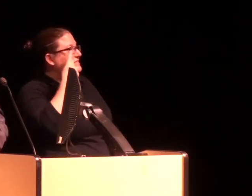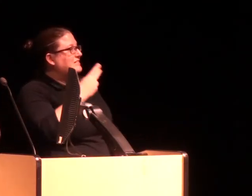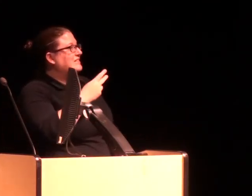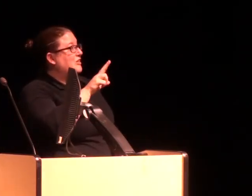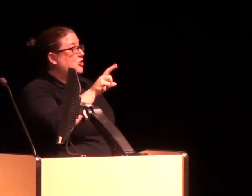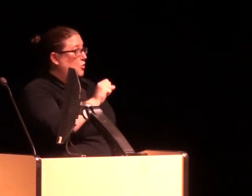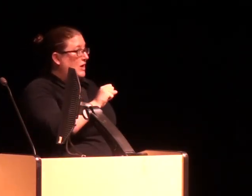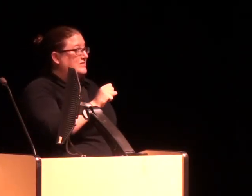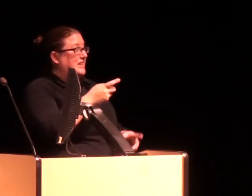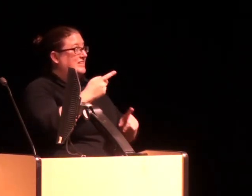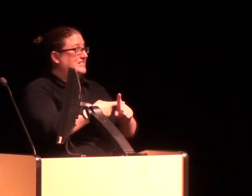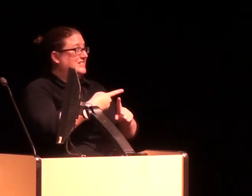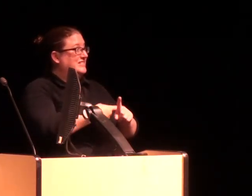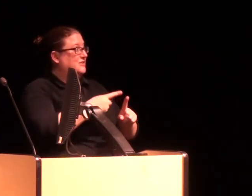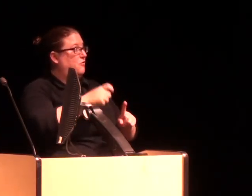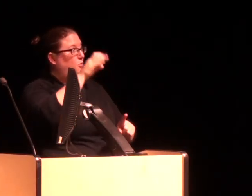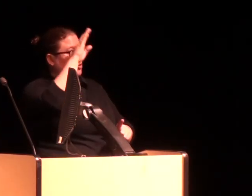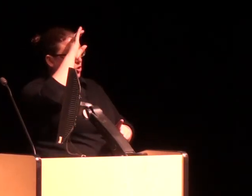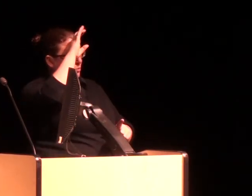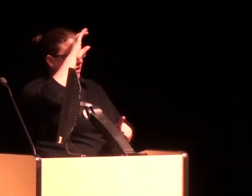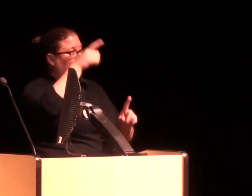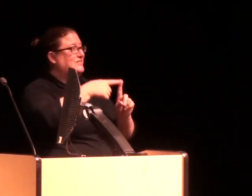from Cuba since 1903.